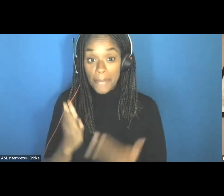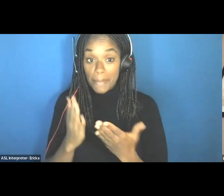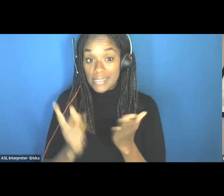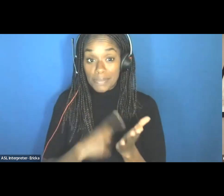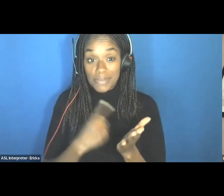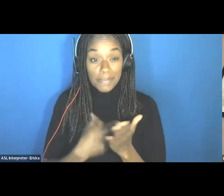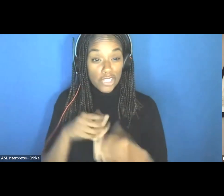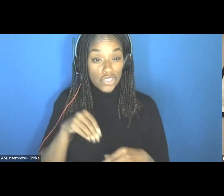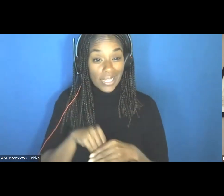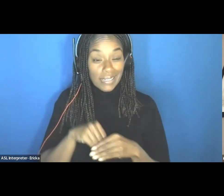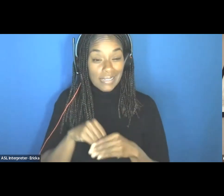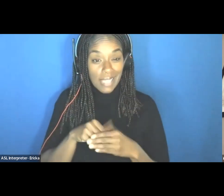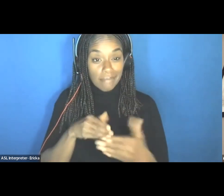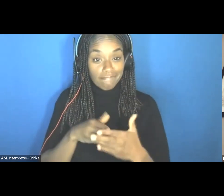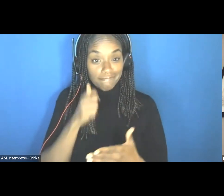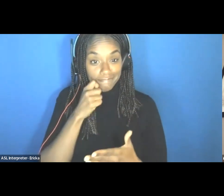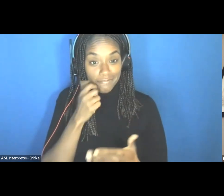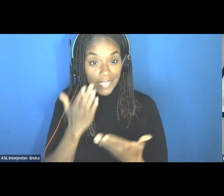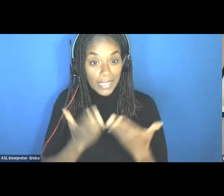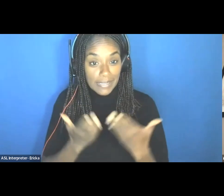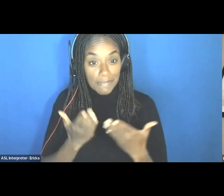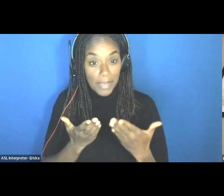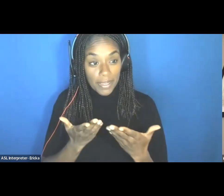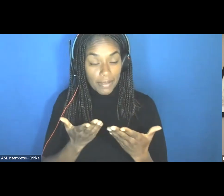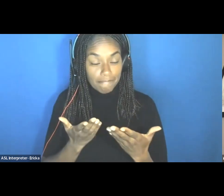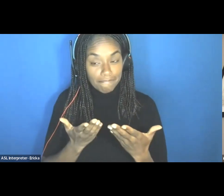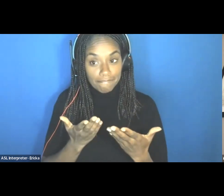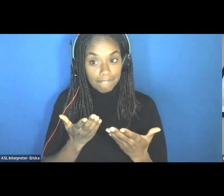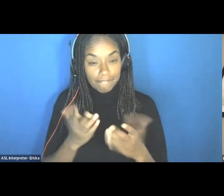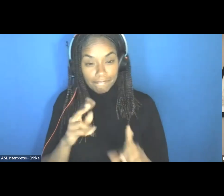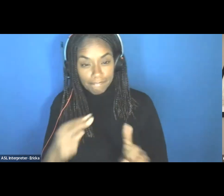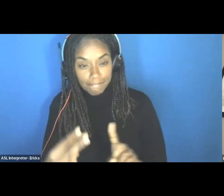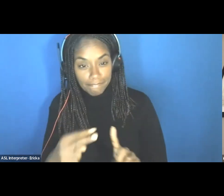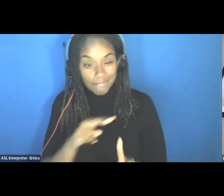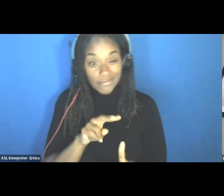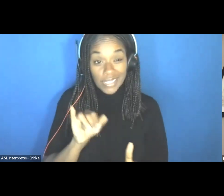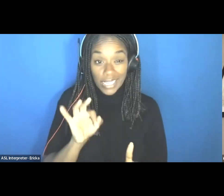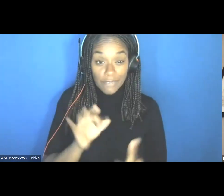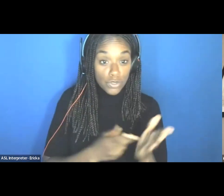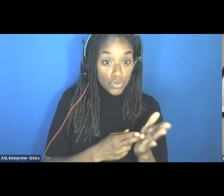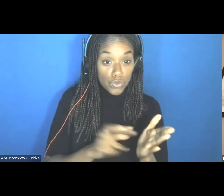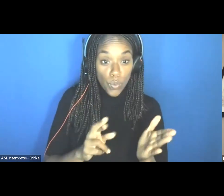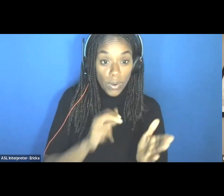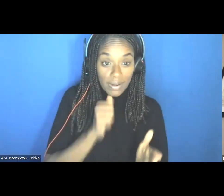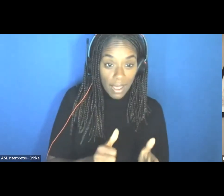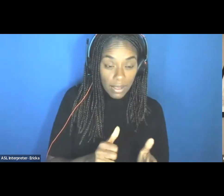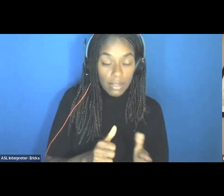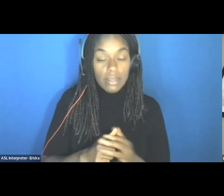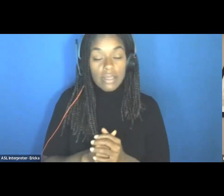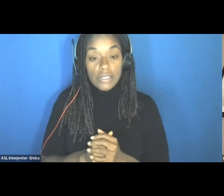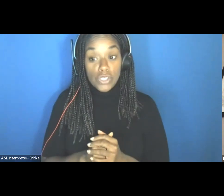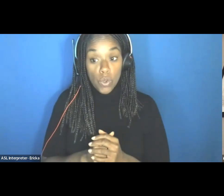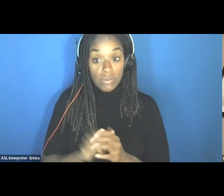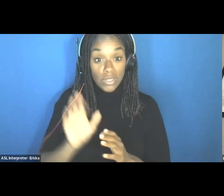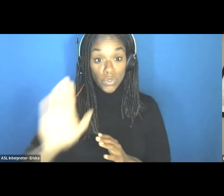we may be perceived, even if it's not there. Let's put it that way. And so when we look at our centers and look at your